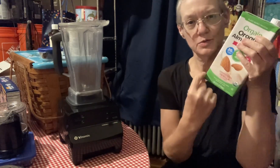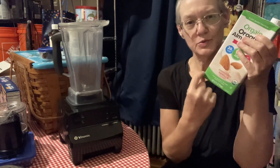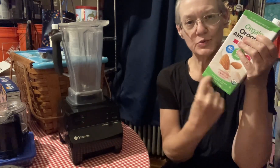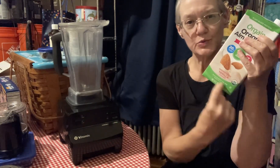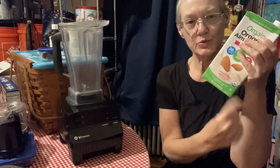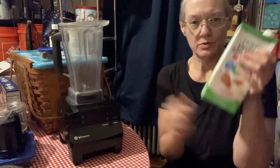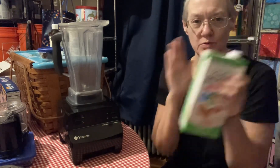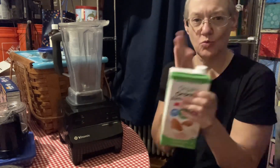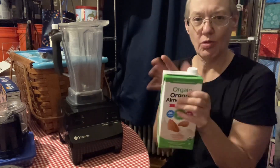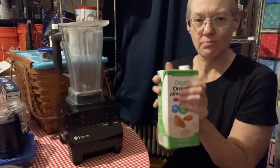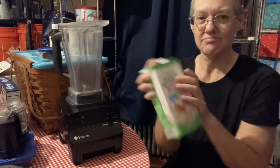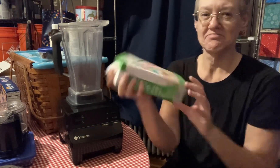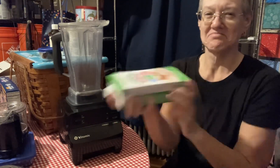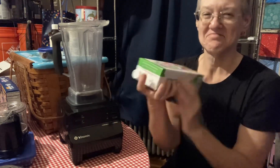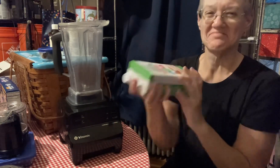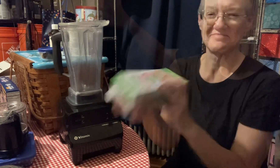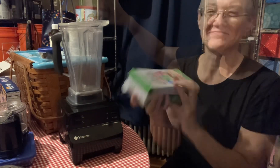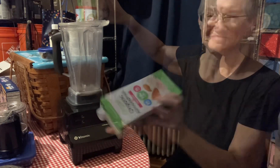will settle on the bottom.